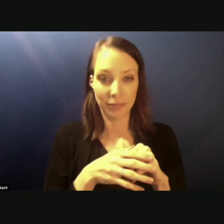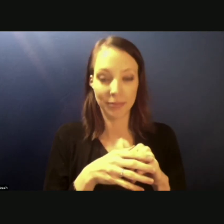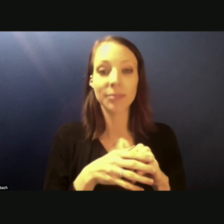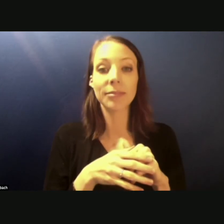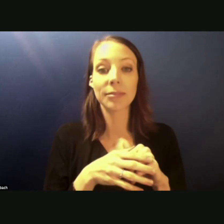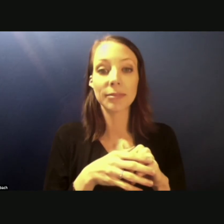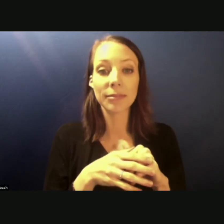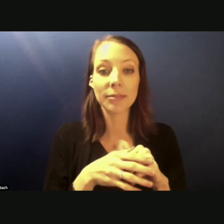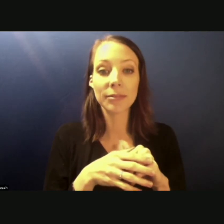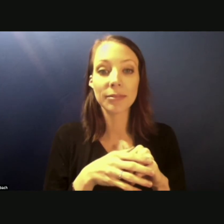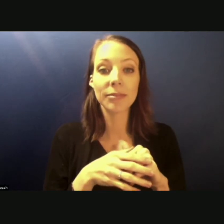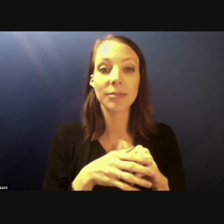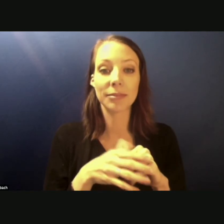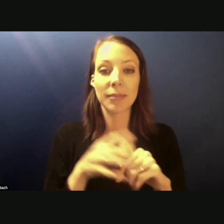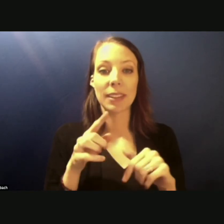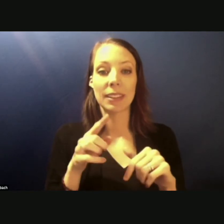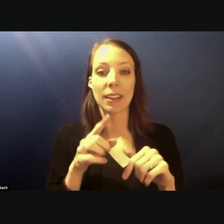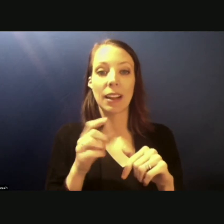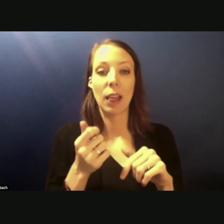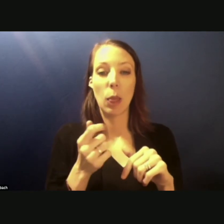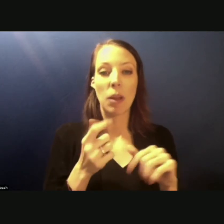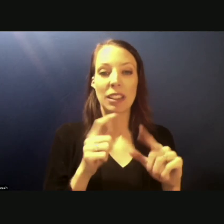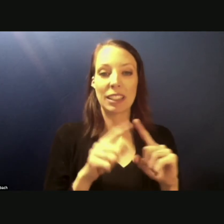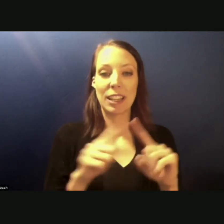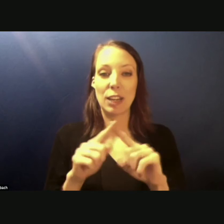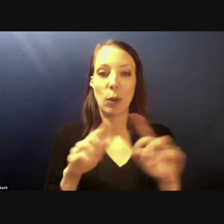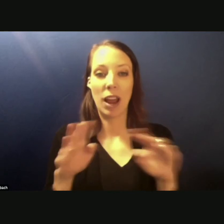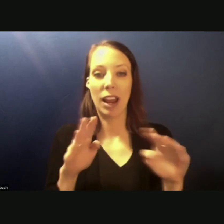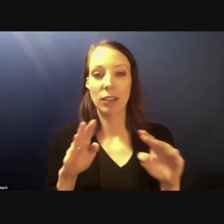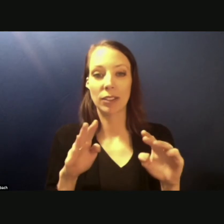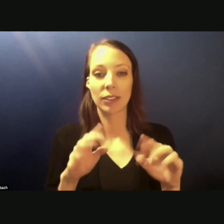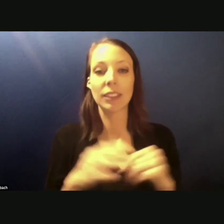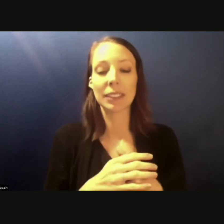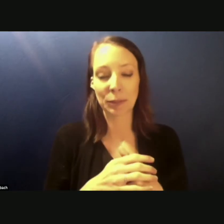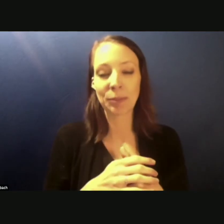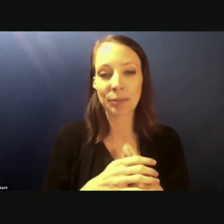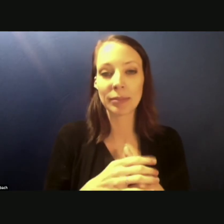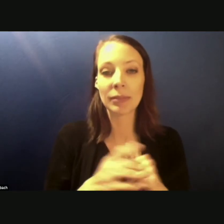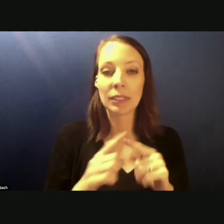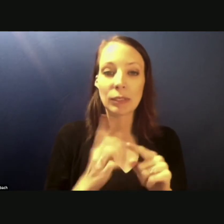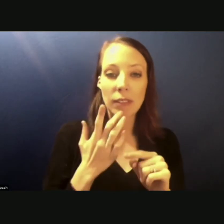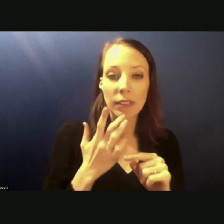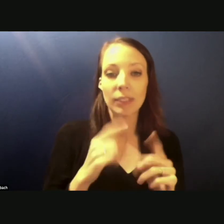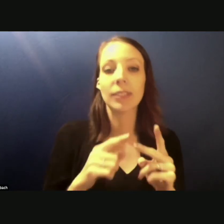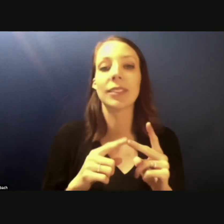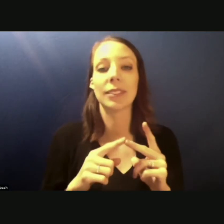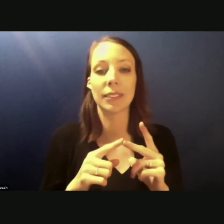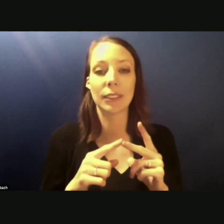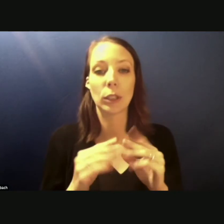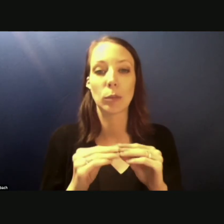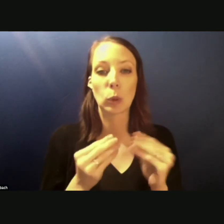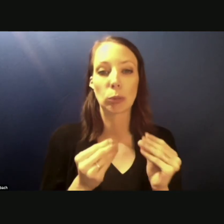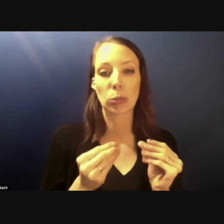they all kind of behave a little bit differently. They're all different, you have different flavors. Some of them are more